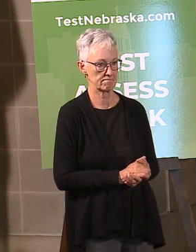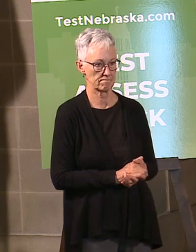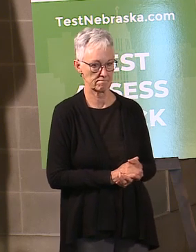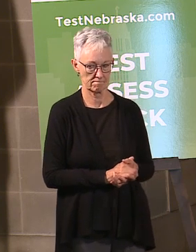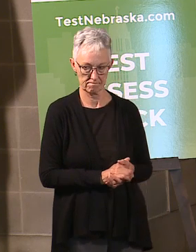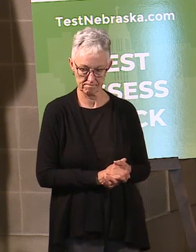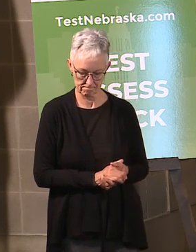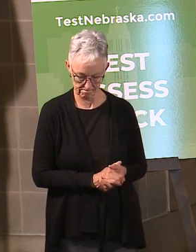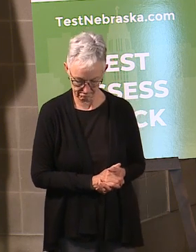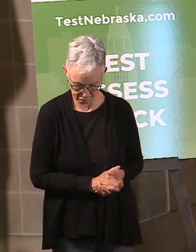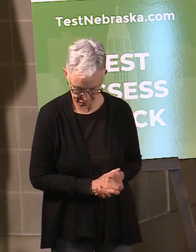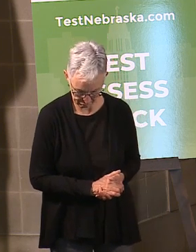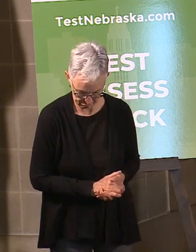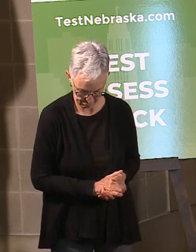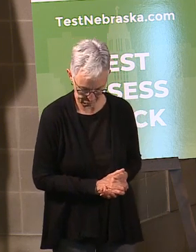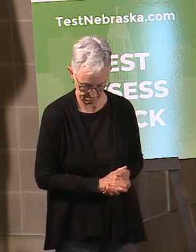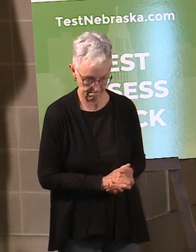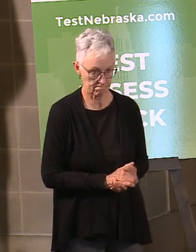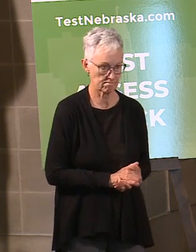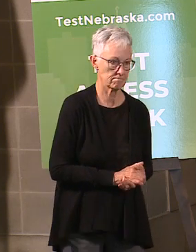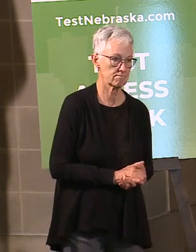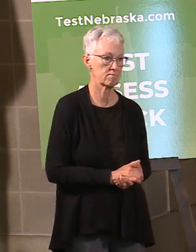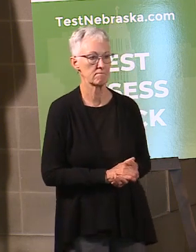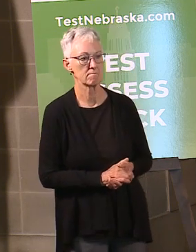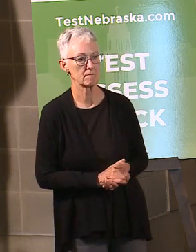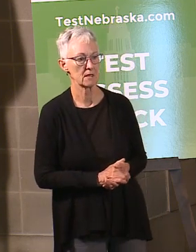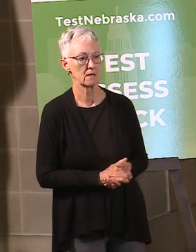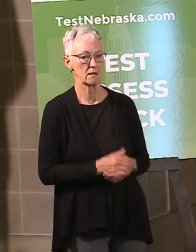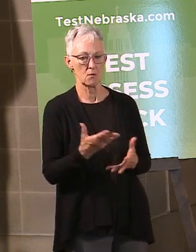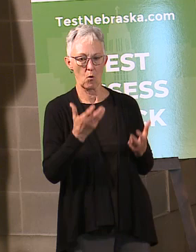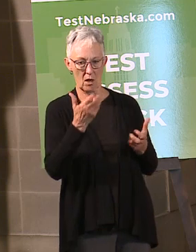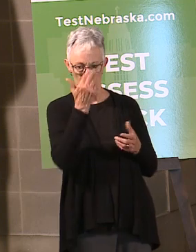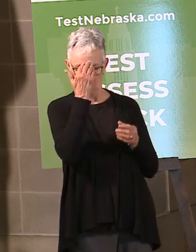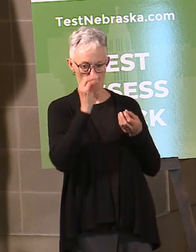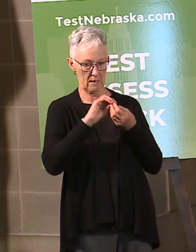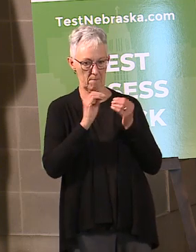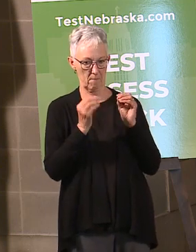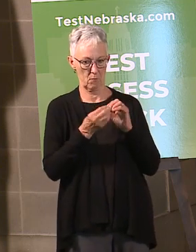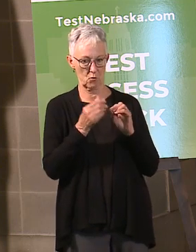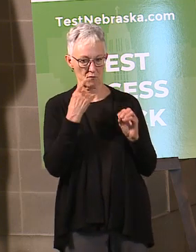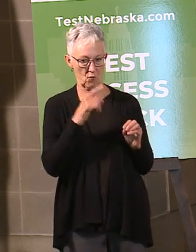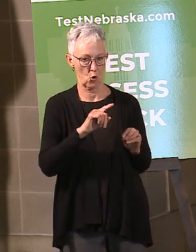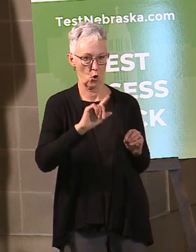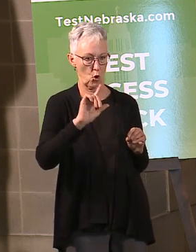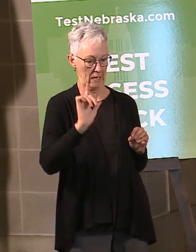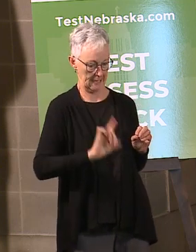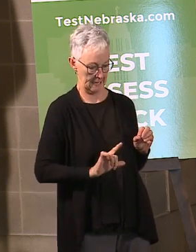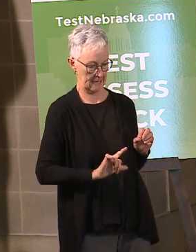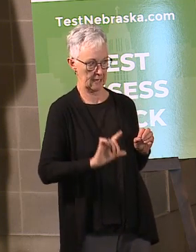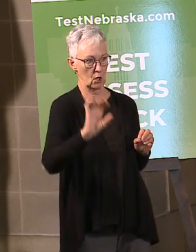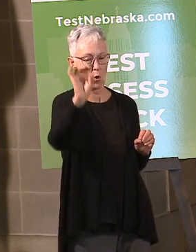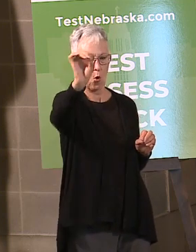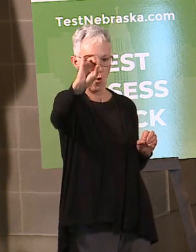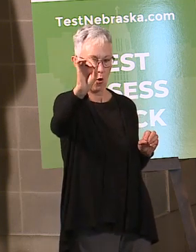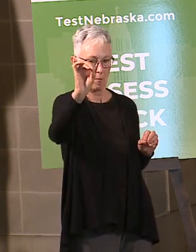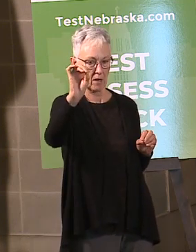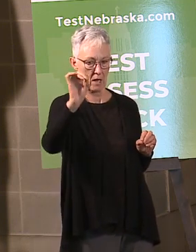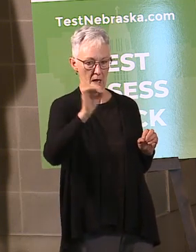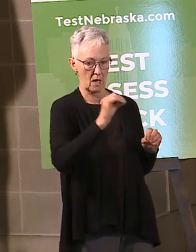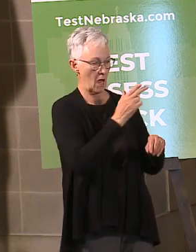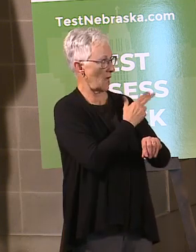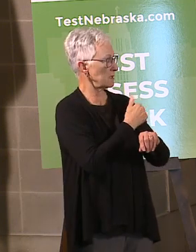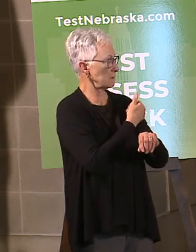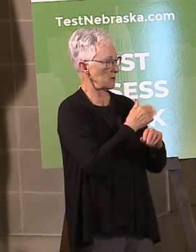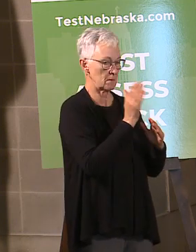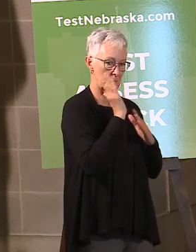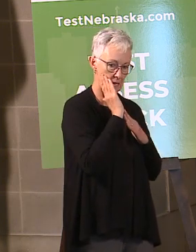ICU, ventilator stats are for Lincoln and Omaha. So Don Walton wants to know what the stats are for Lincoln and Omaha with regard to hospital beds, ICU beds, and ventilators. And